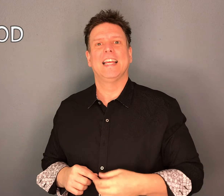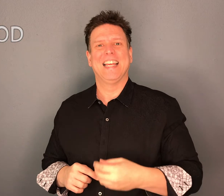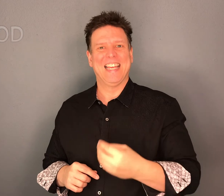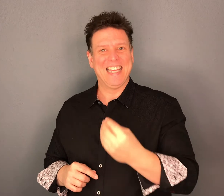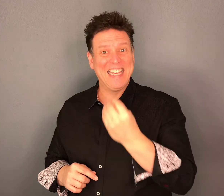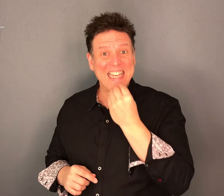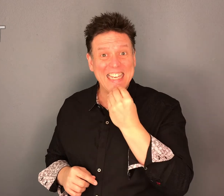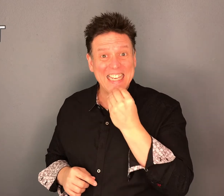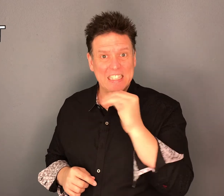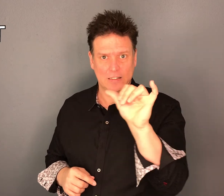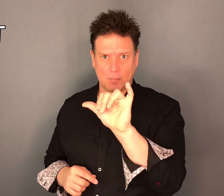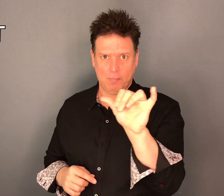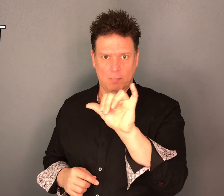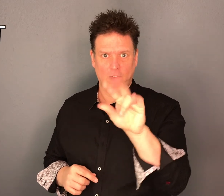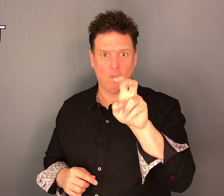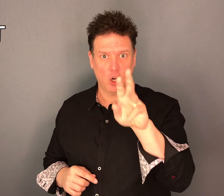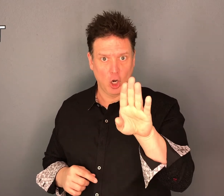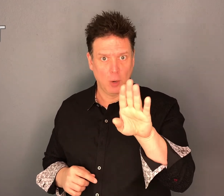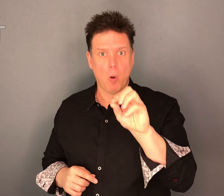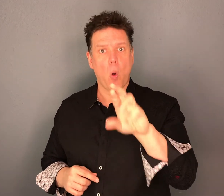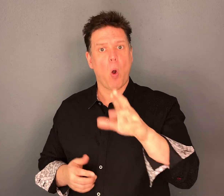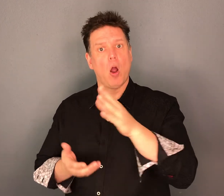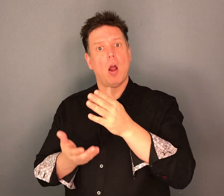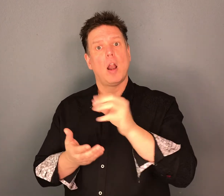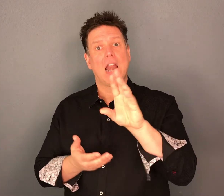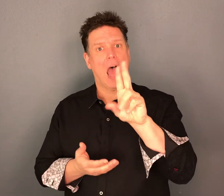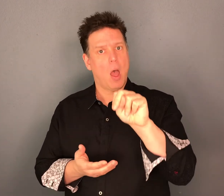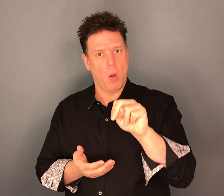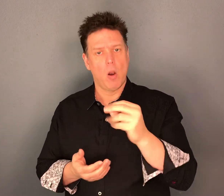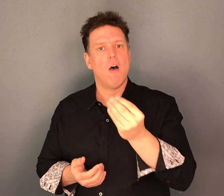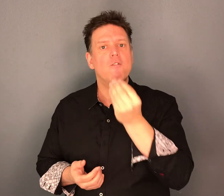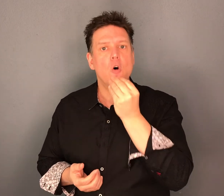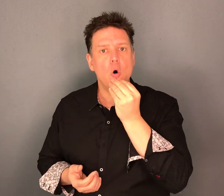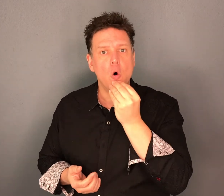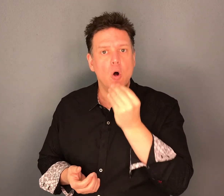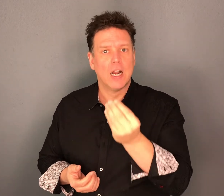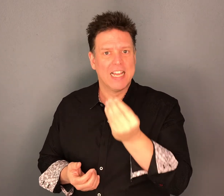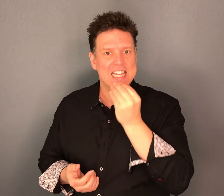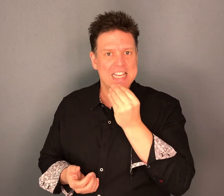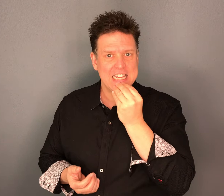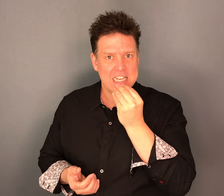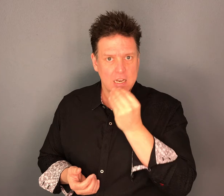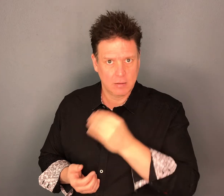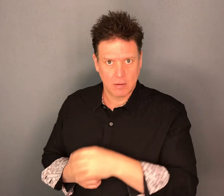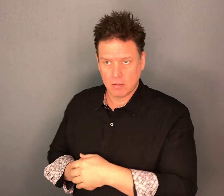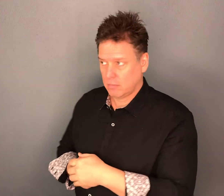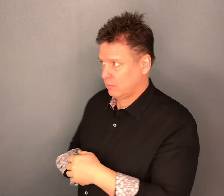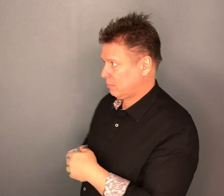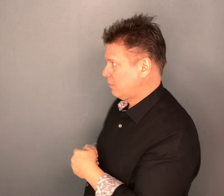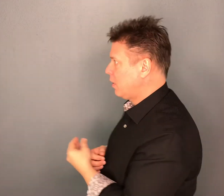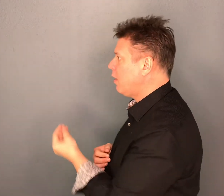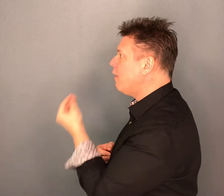and the word food, the word eat, the verb or the noun, they're very